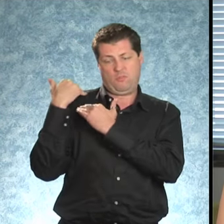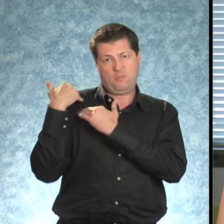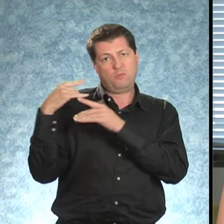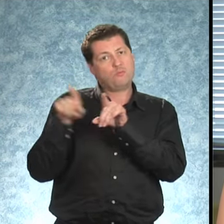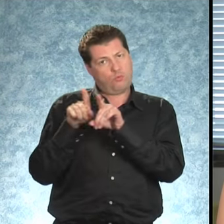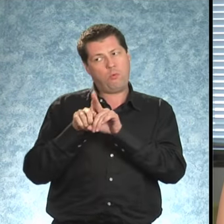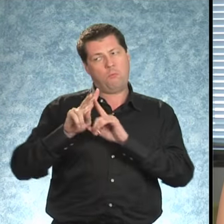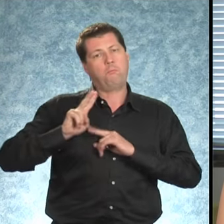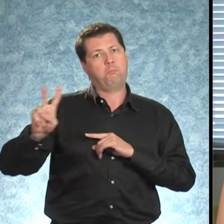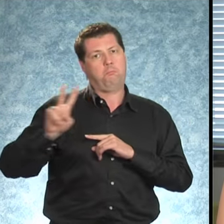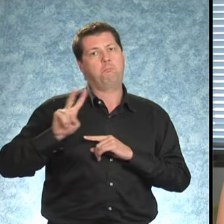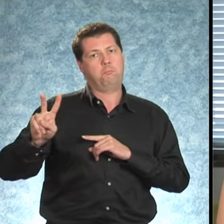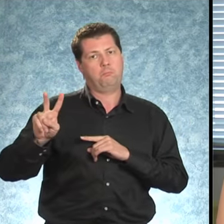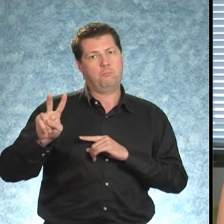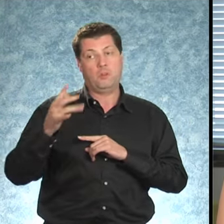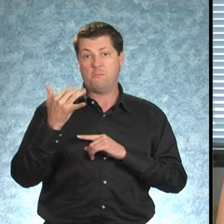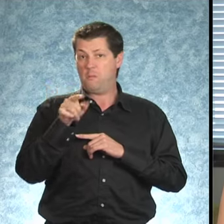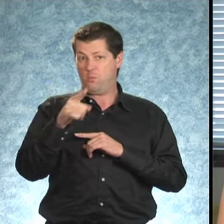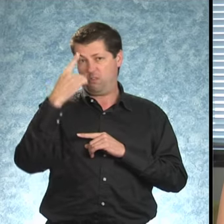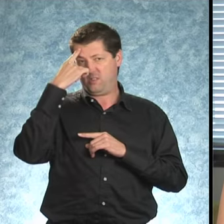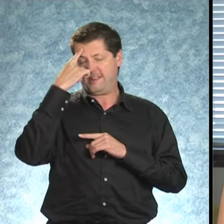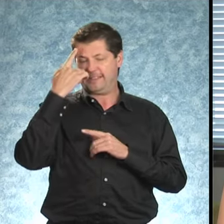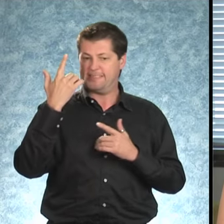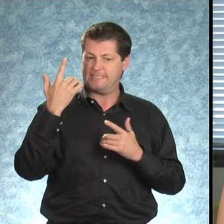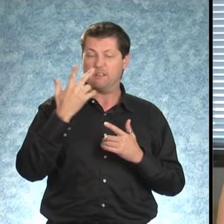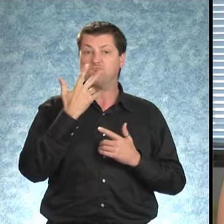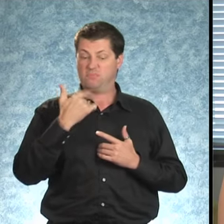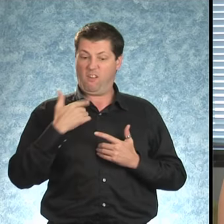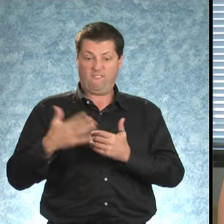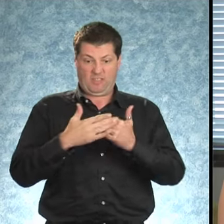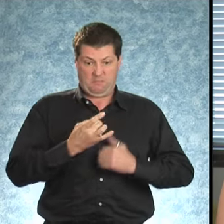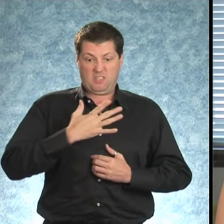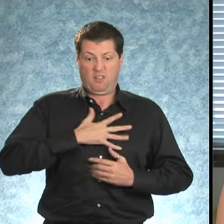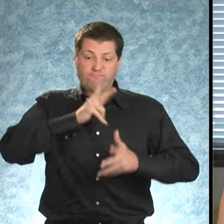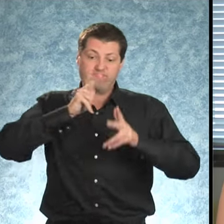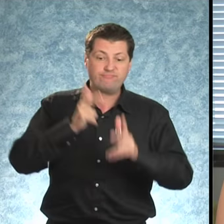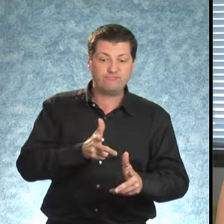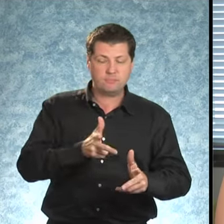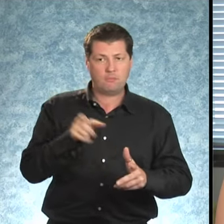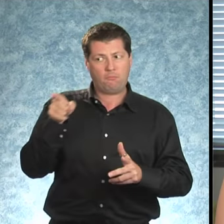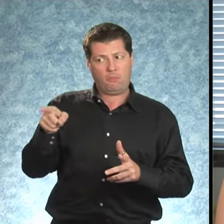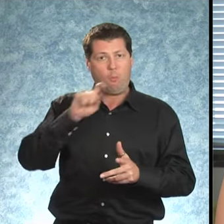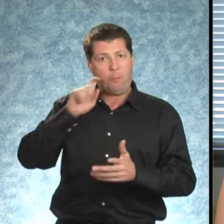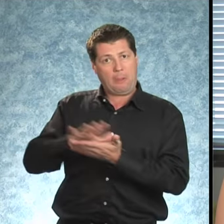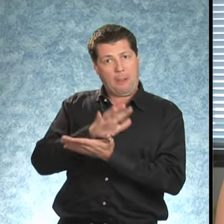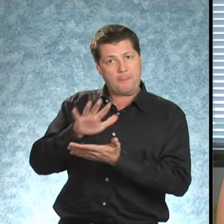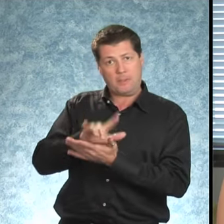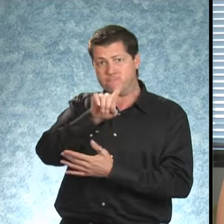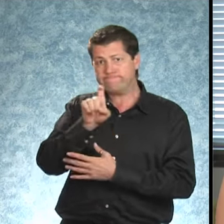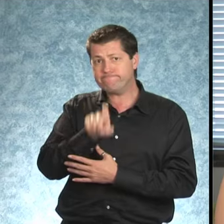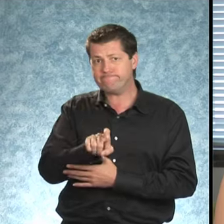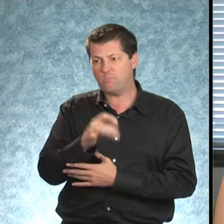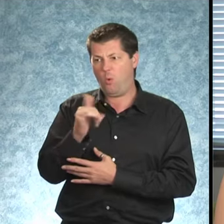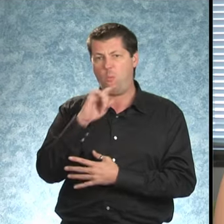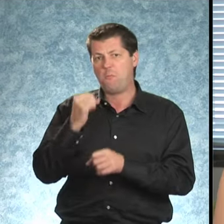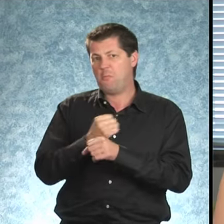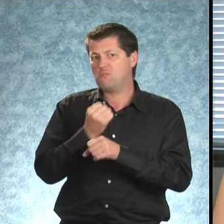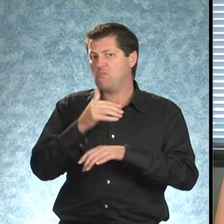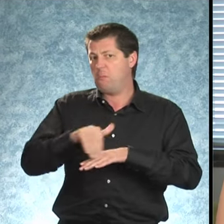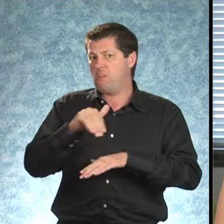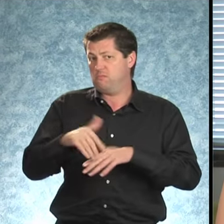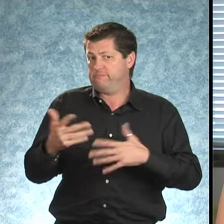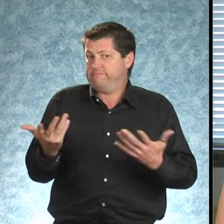shared responsibility, and one question that you may want to ask yourself is, if I do fix it myself, will my neighbour be happy with that, or will it create more